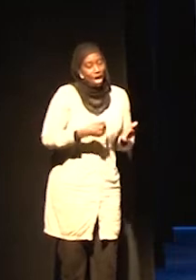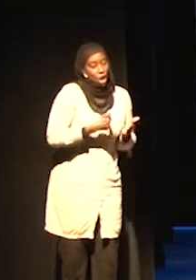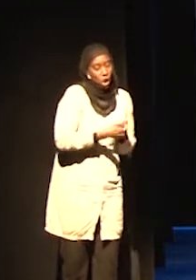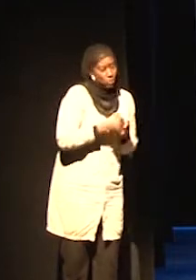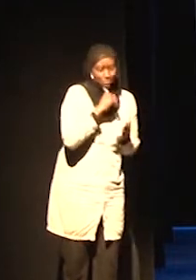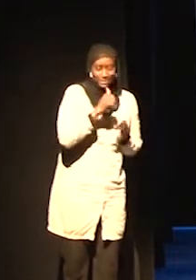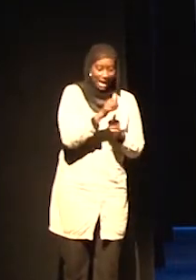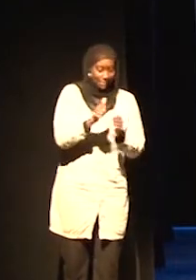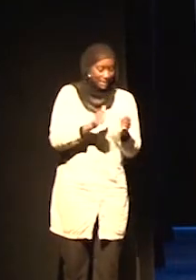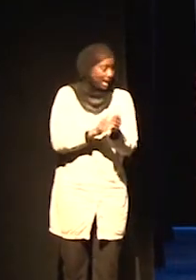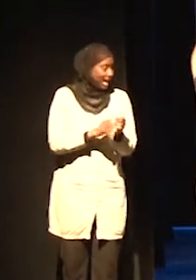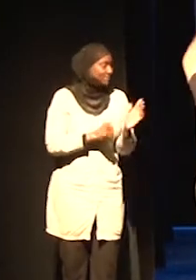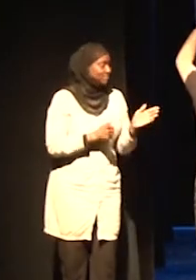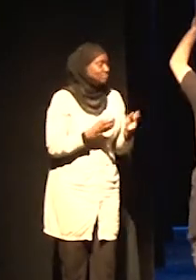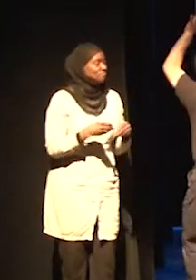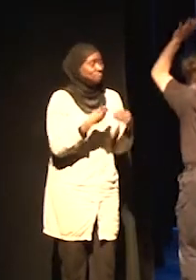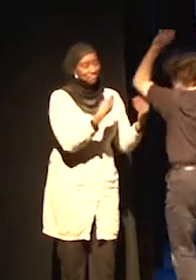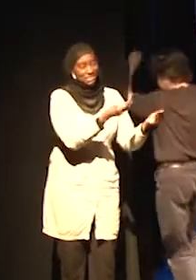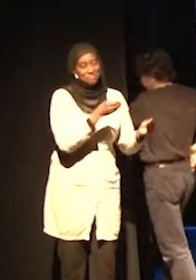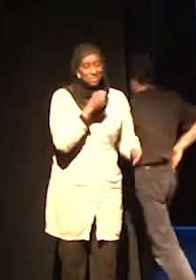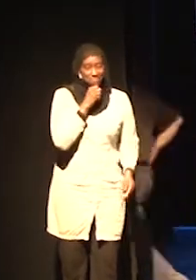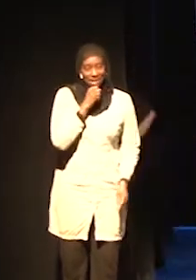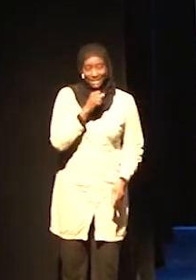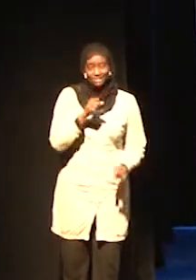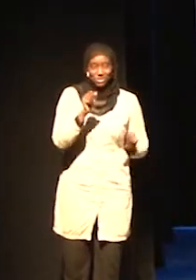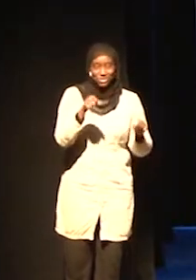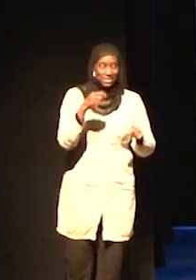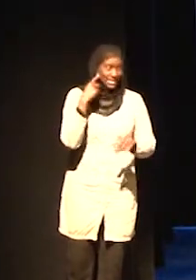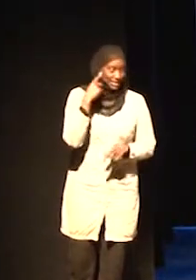Thank you. Thank you very much.